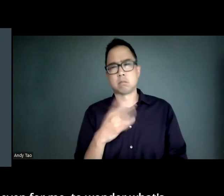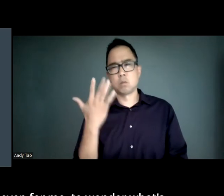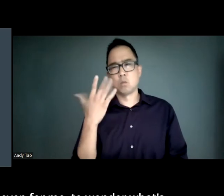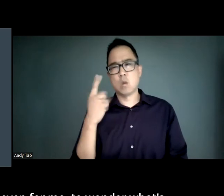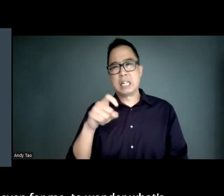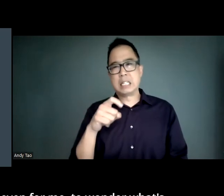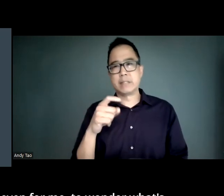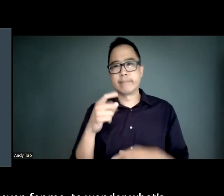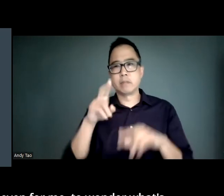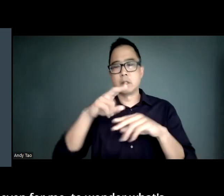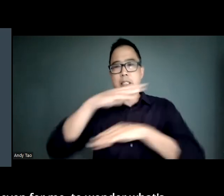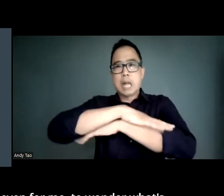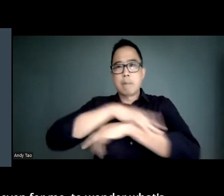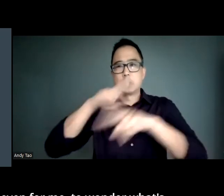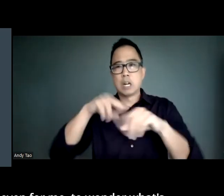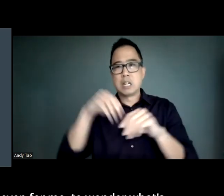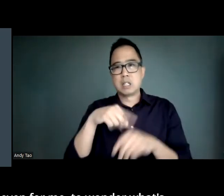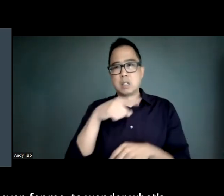with you,